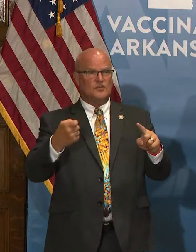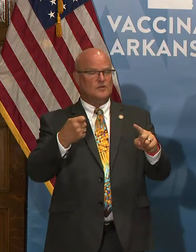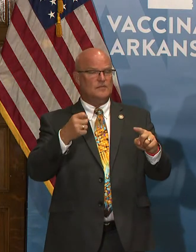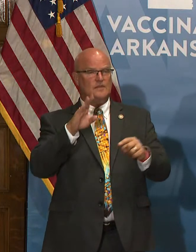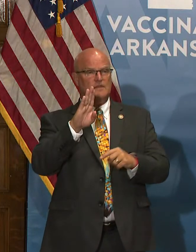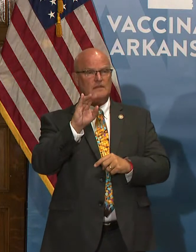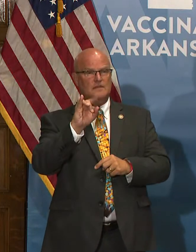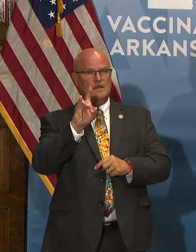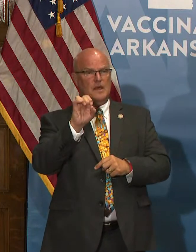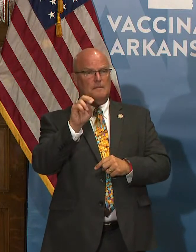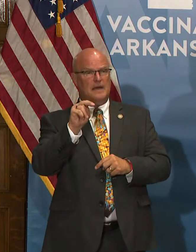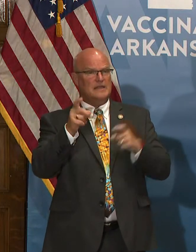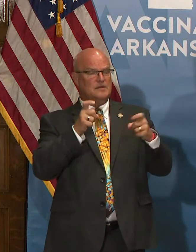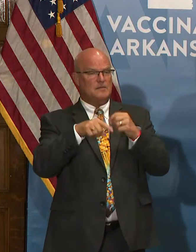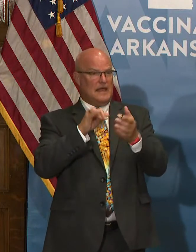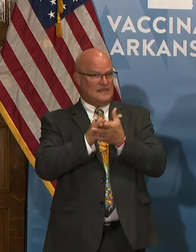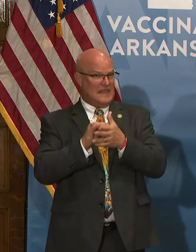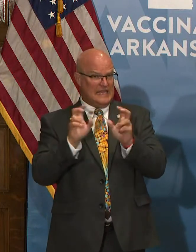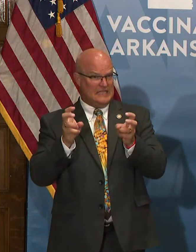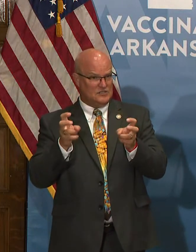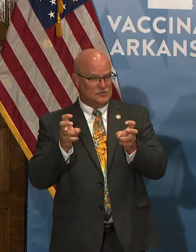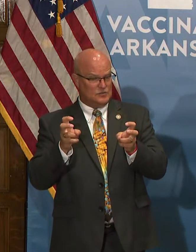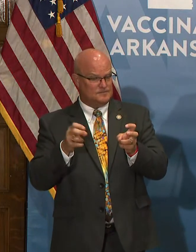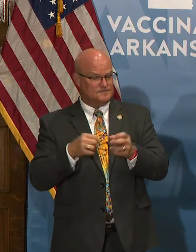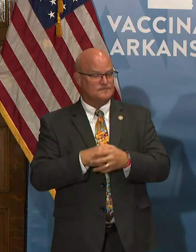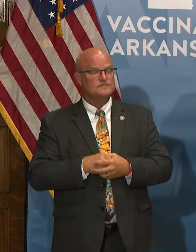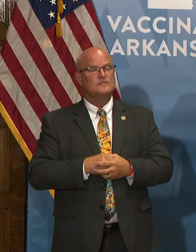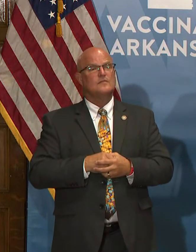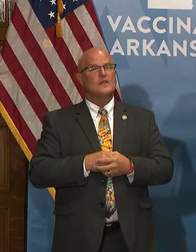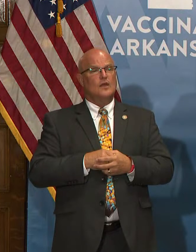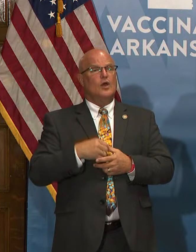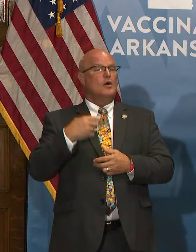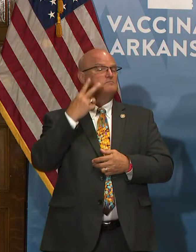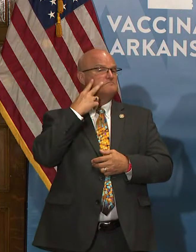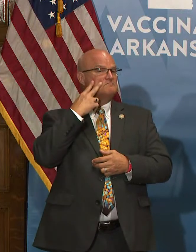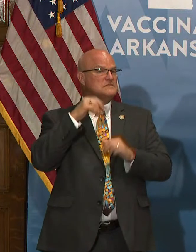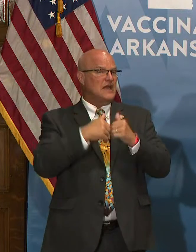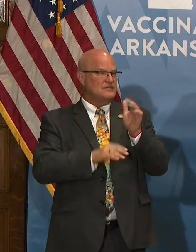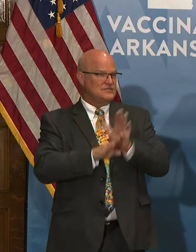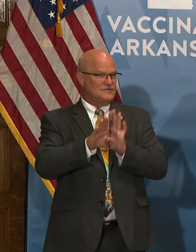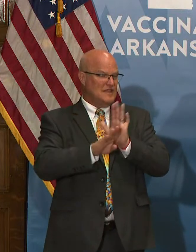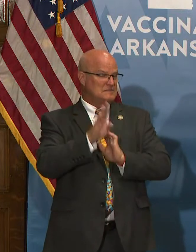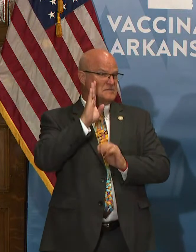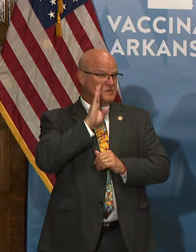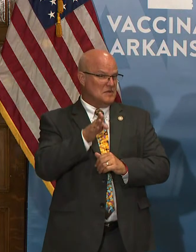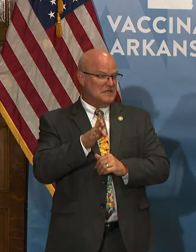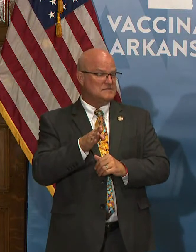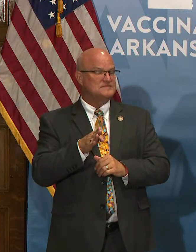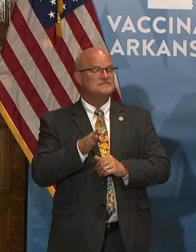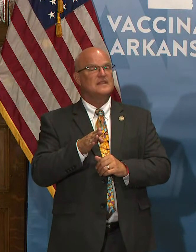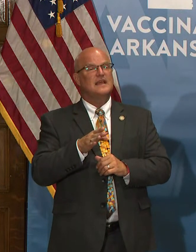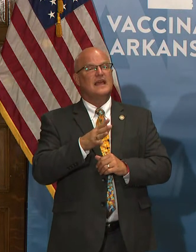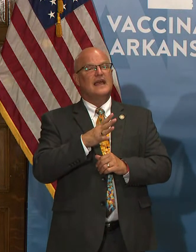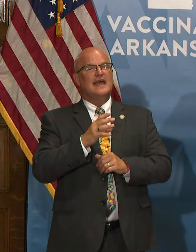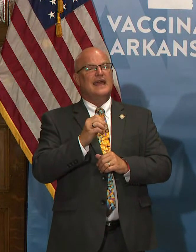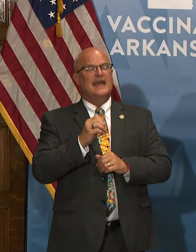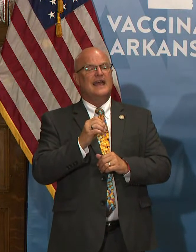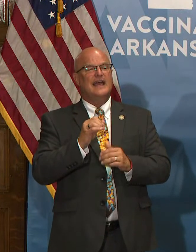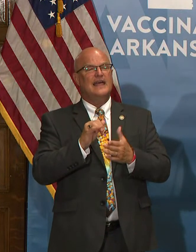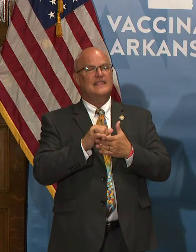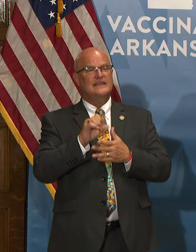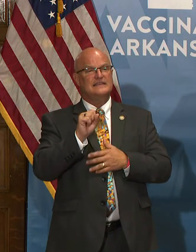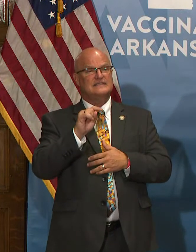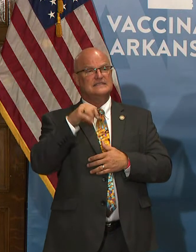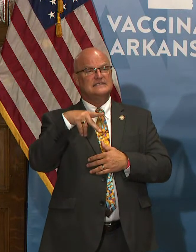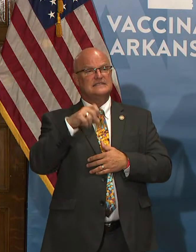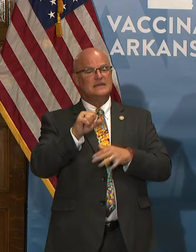Biden administration on that issue. We'll see how it develops. You know, the